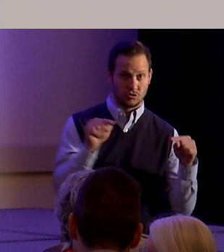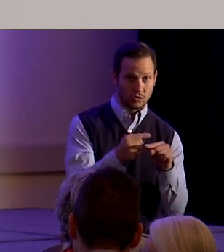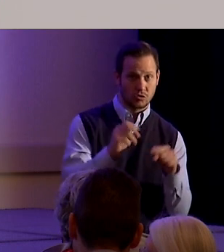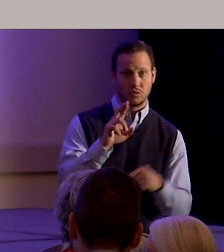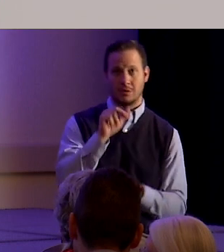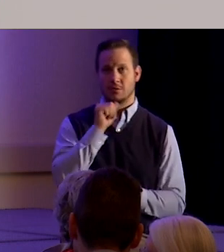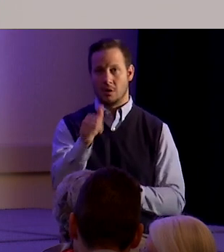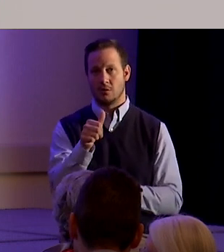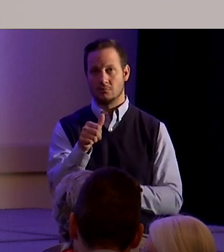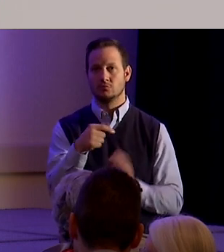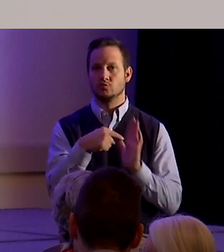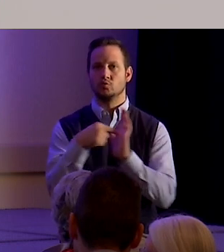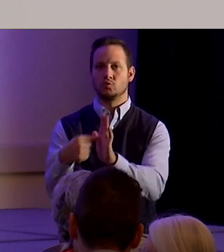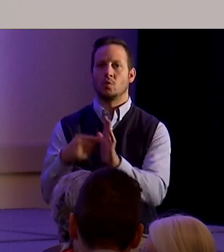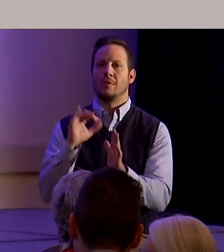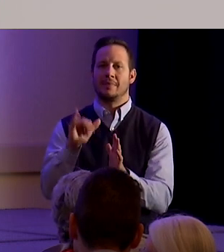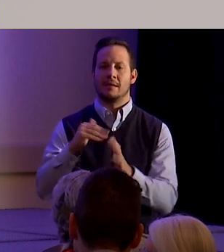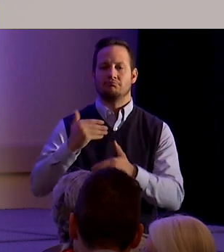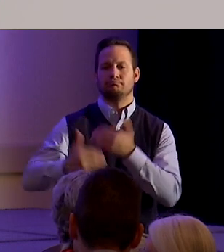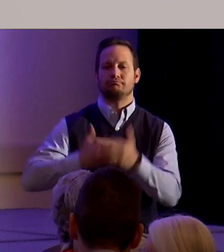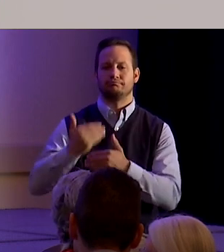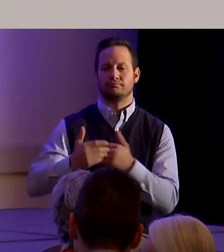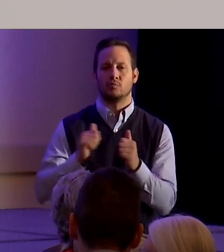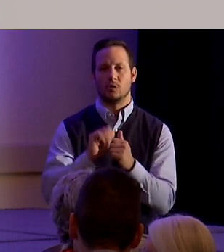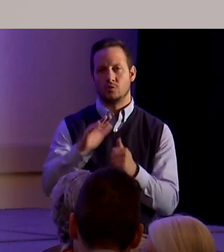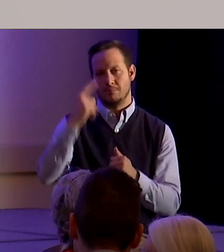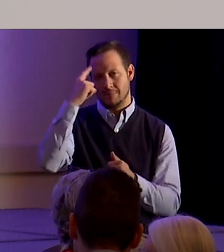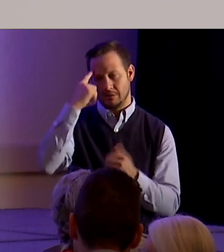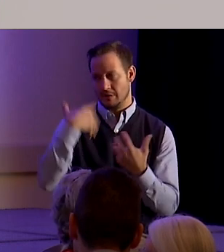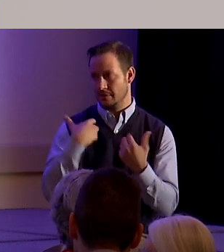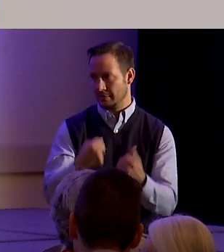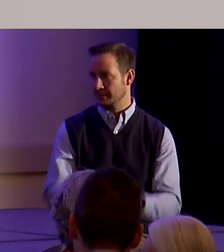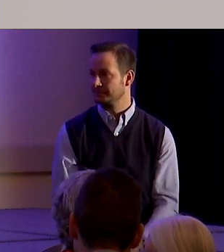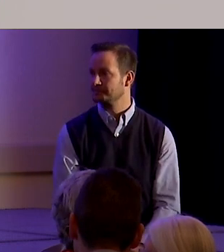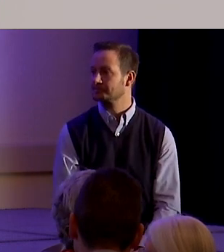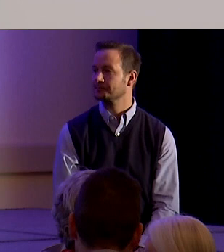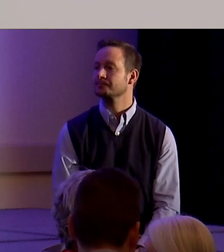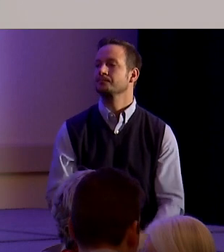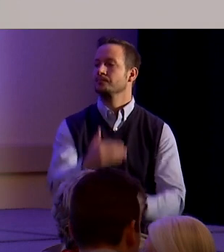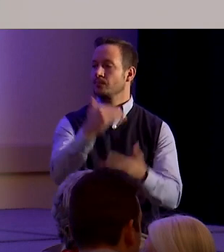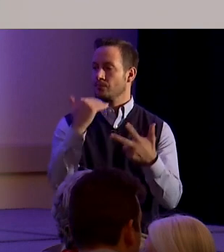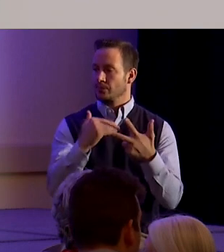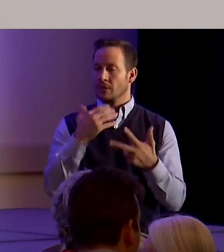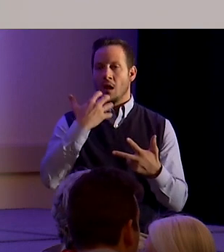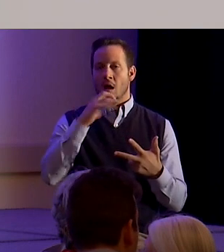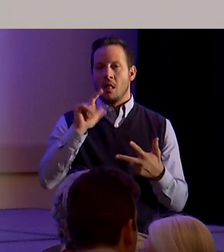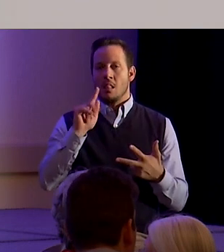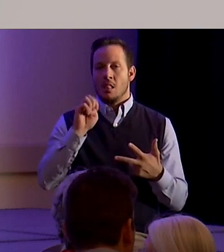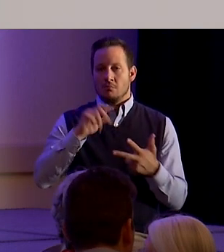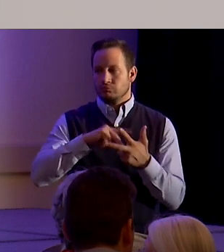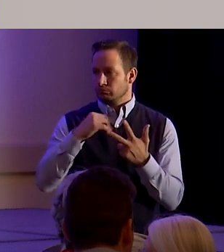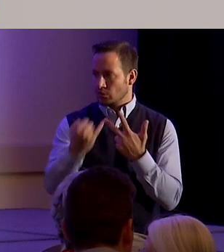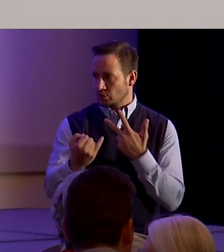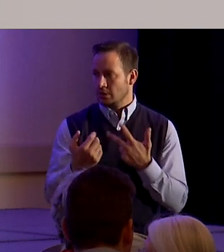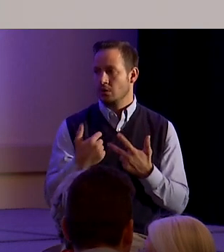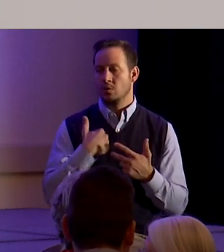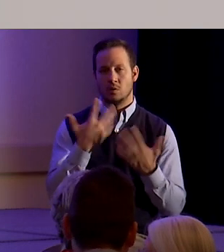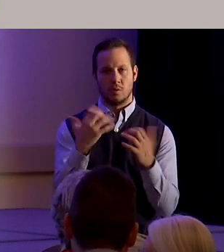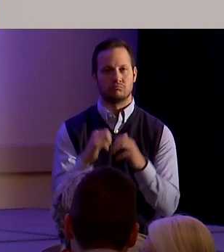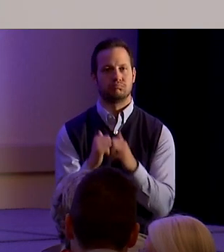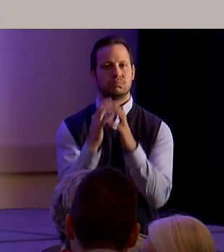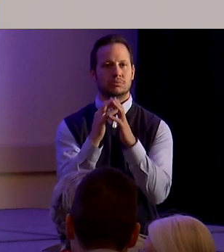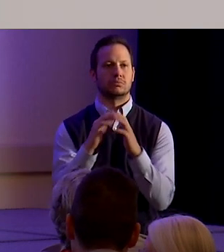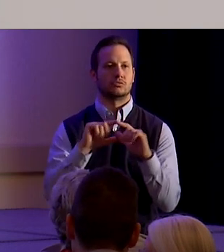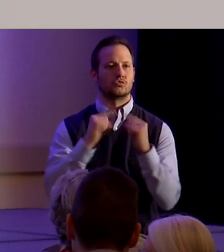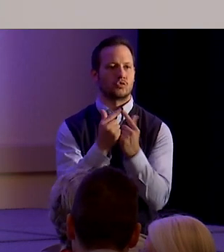not to the process of getting better with your mental health. The Hotline Project and starting an RR group in your area, we absolutely need